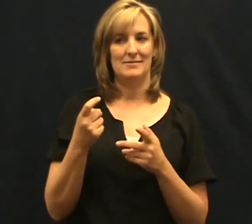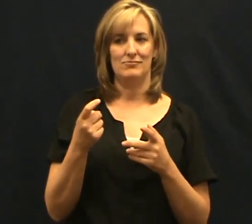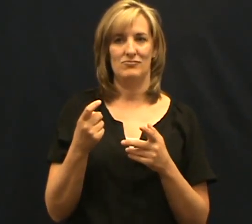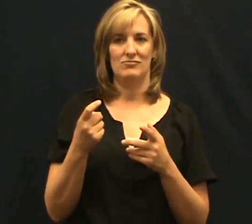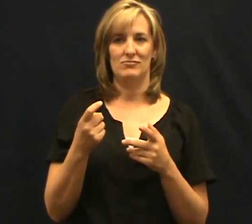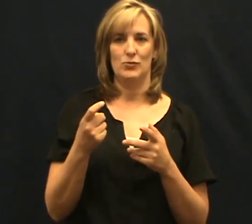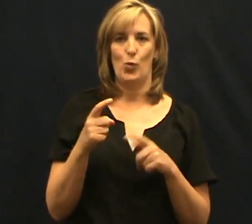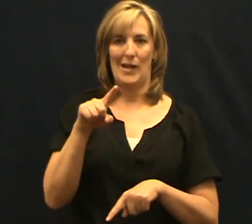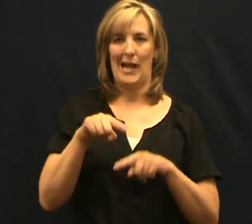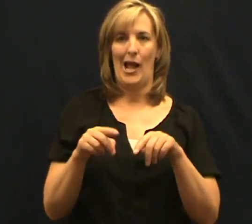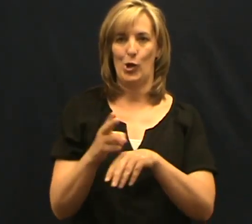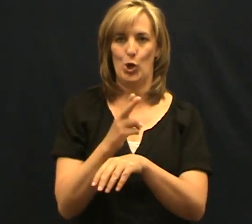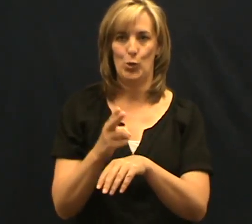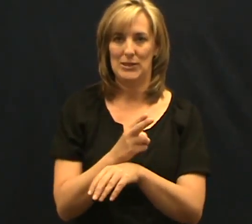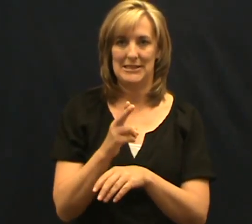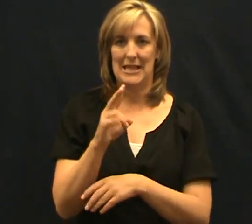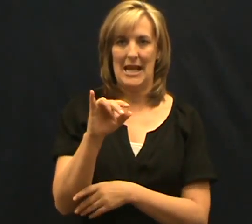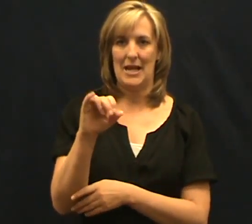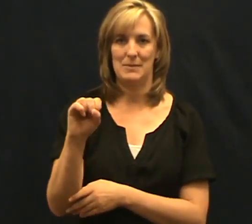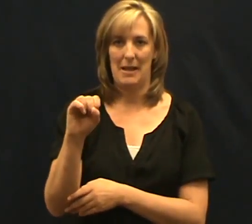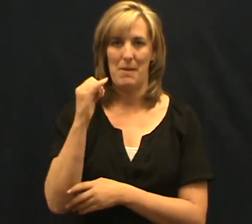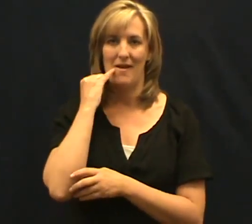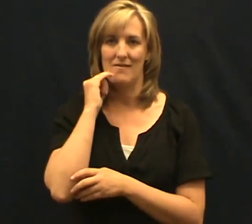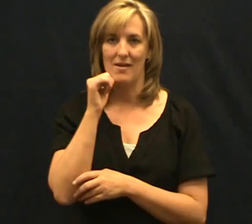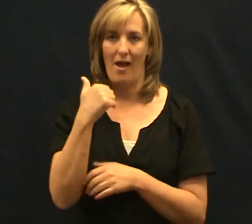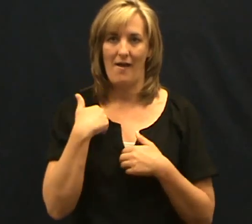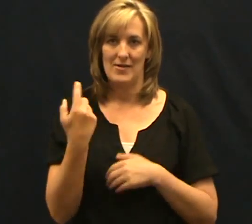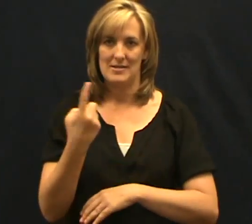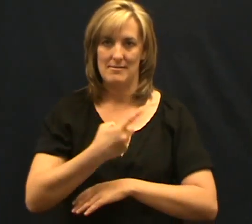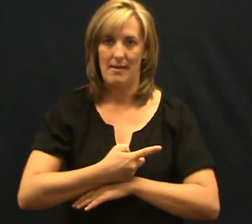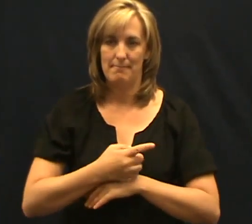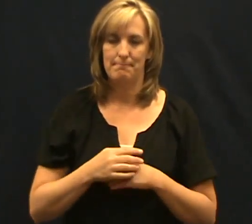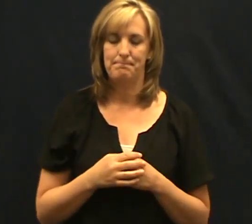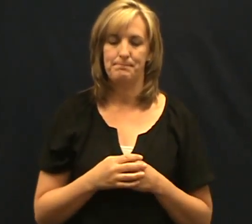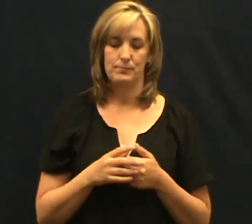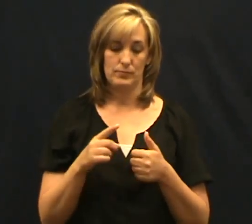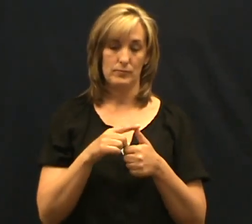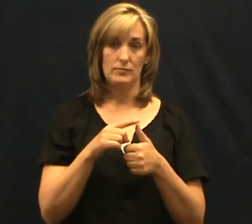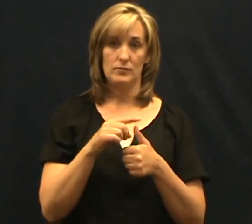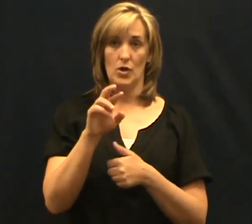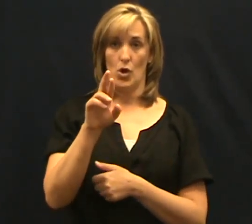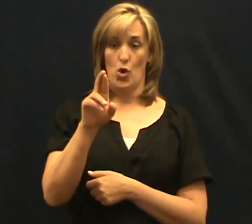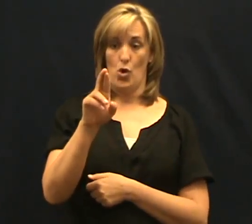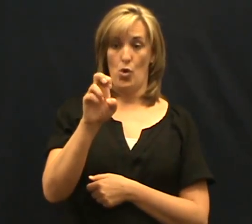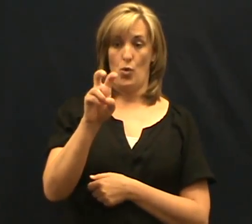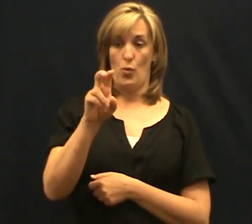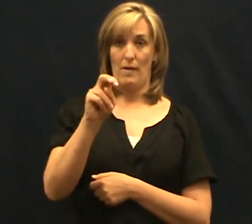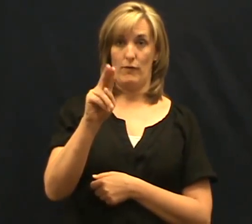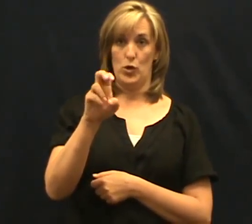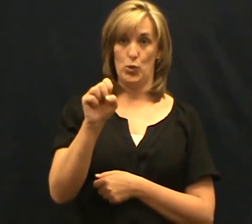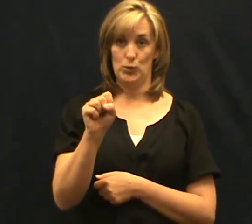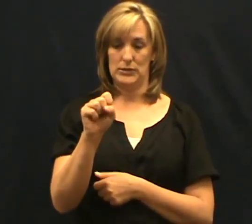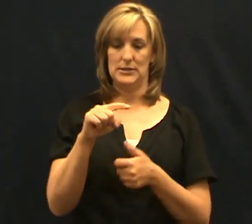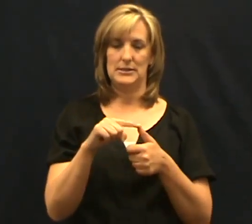the use of an income statement. What goes on the income statement? Revenues and expenses. So first you list your